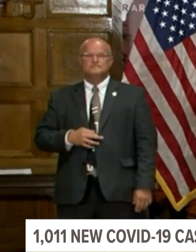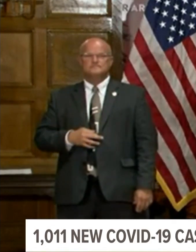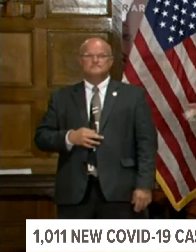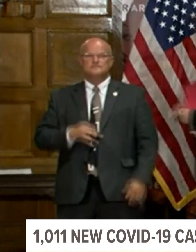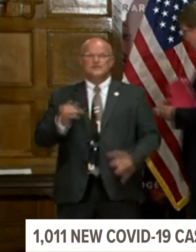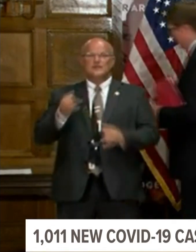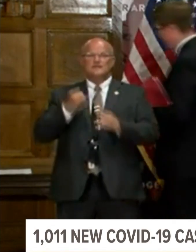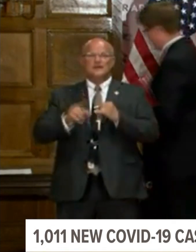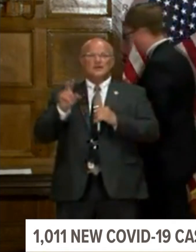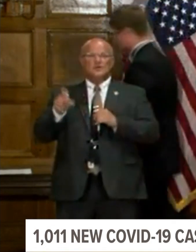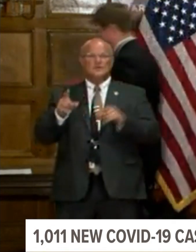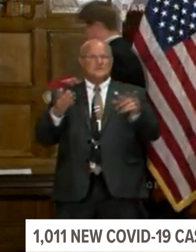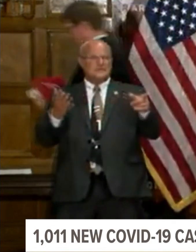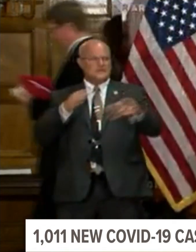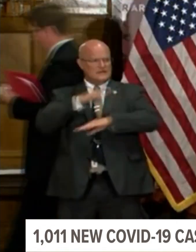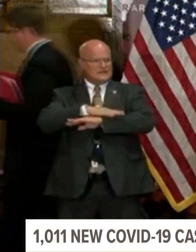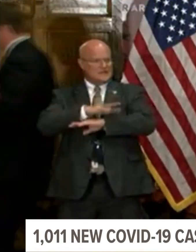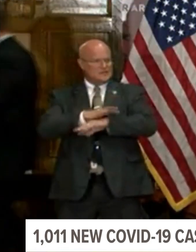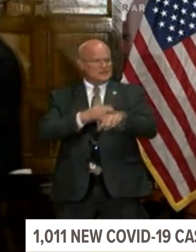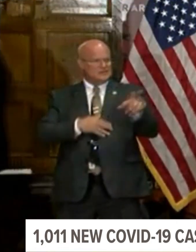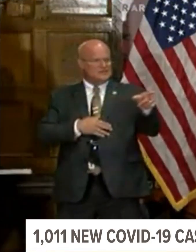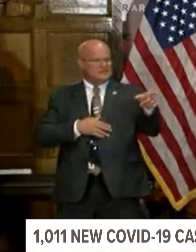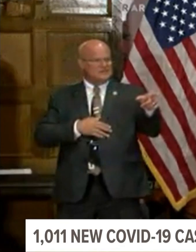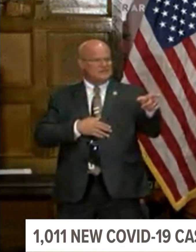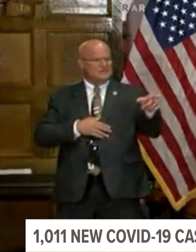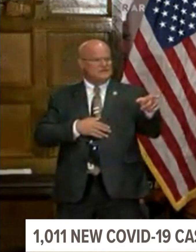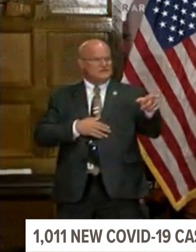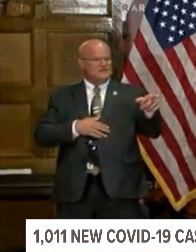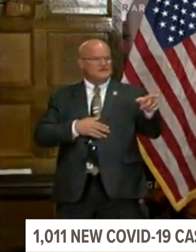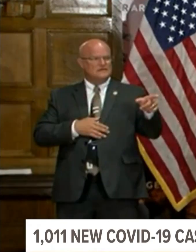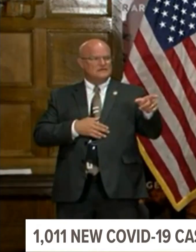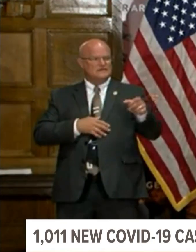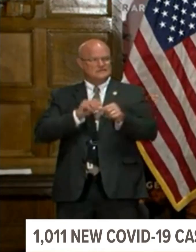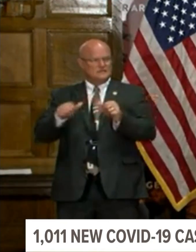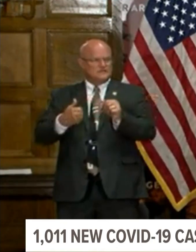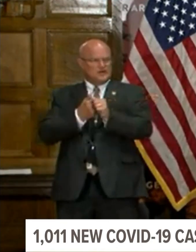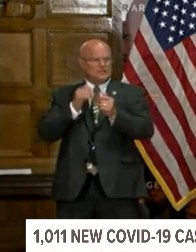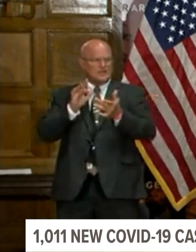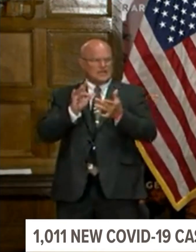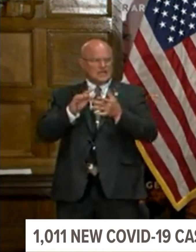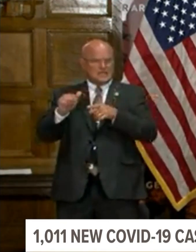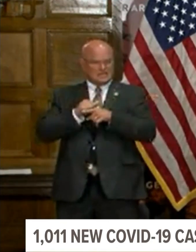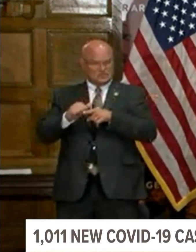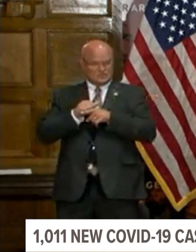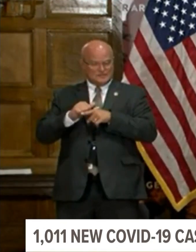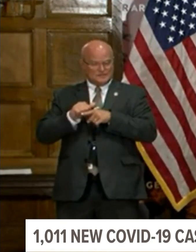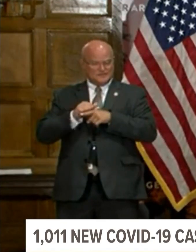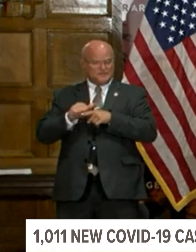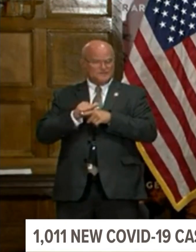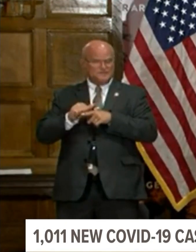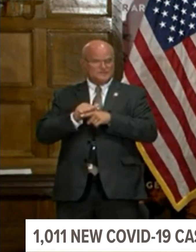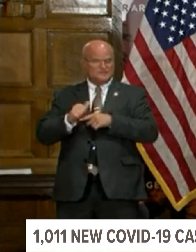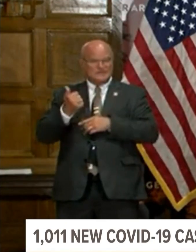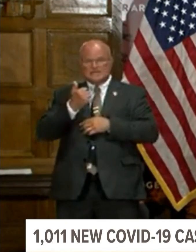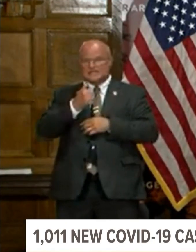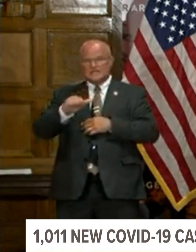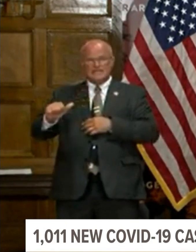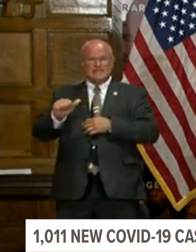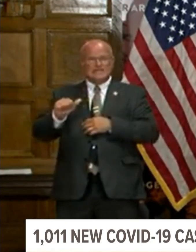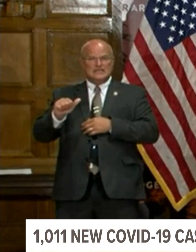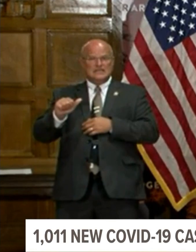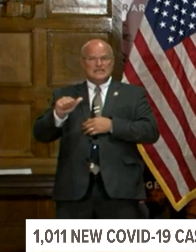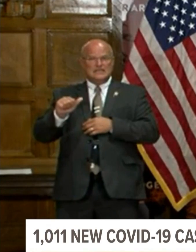The final question will be right here at the table. So just following up on the contact drills, are there any